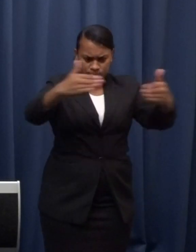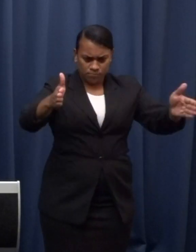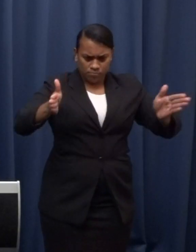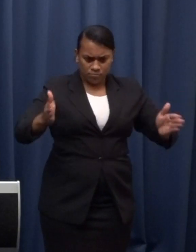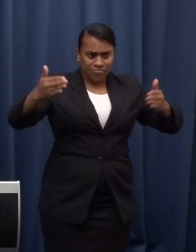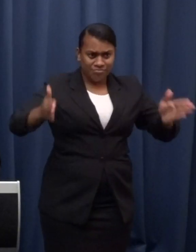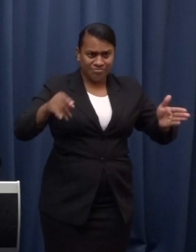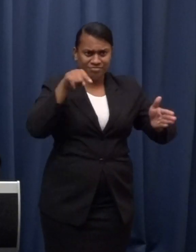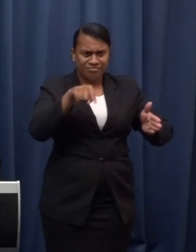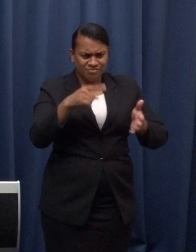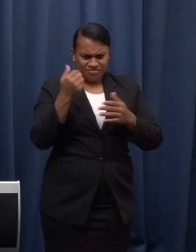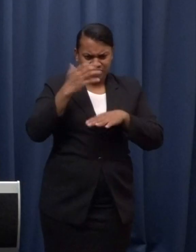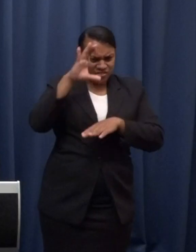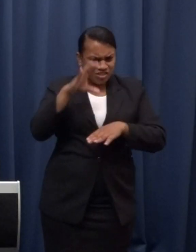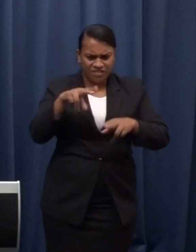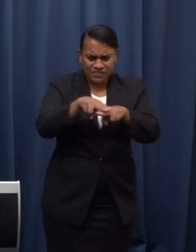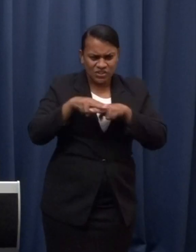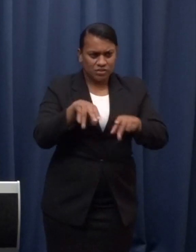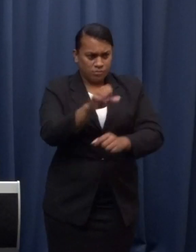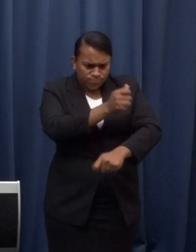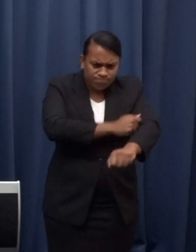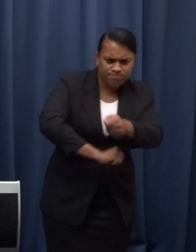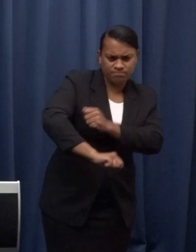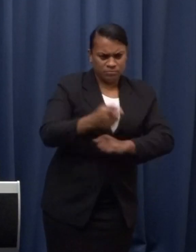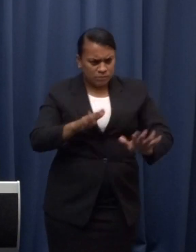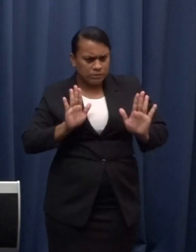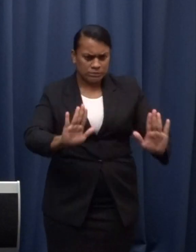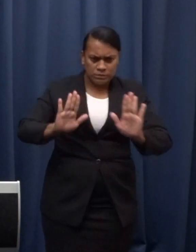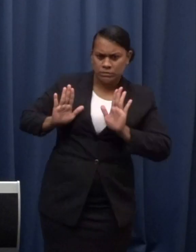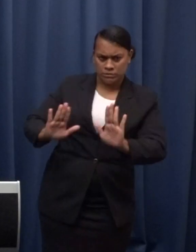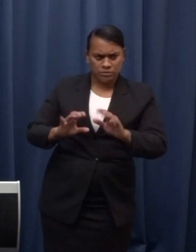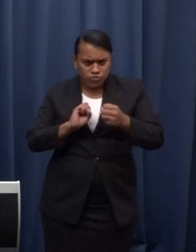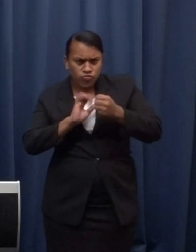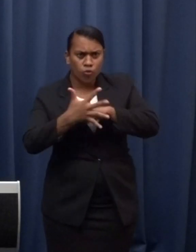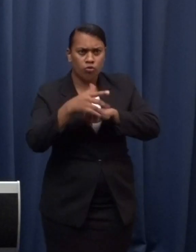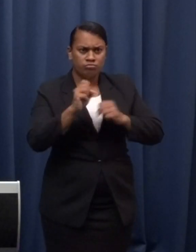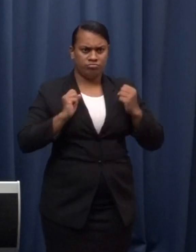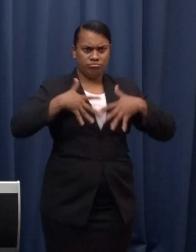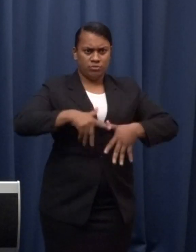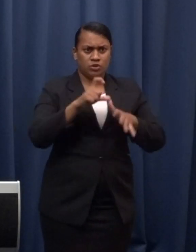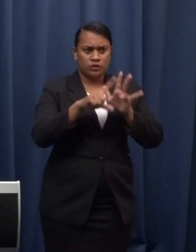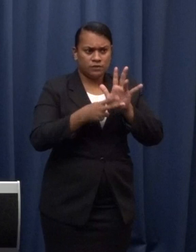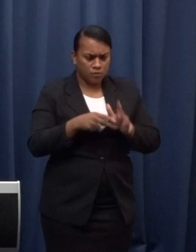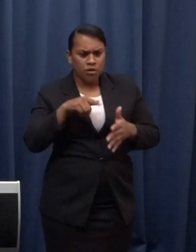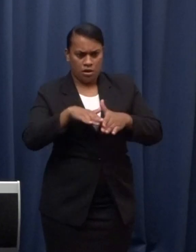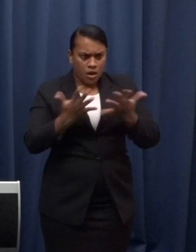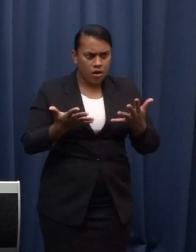nationwide efforts to contain COVID-19 are also being drastically expanded, effective